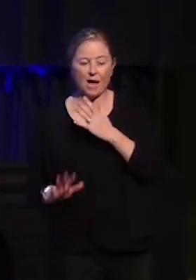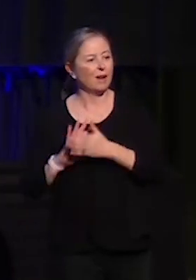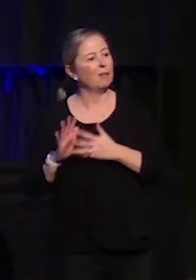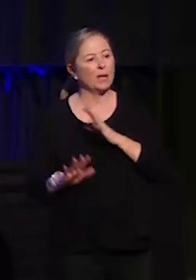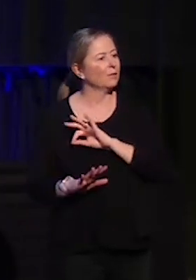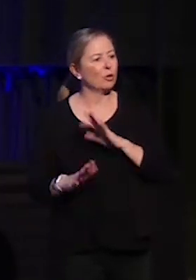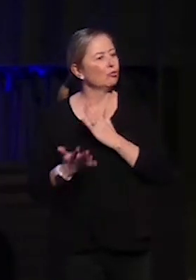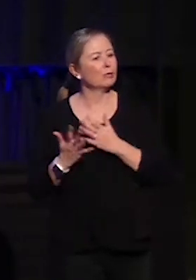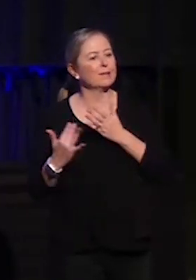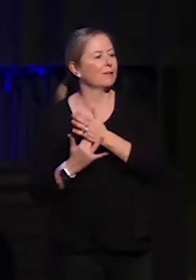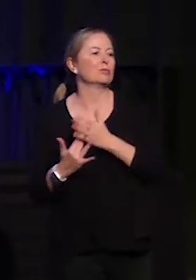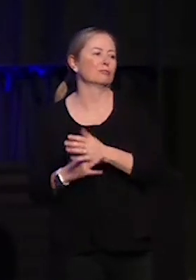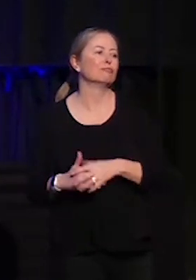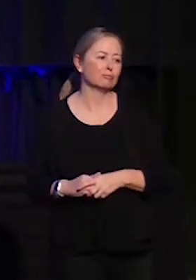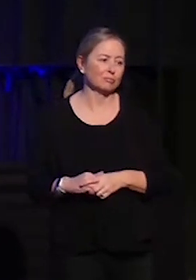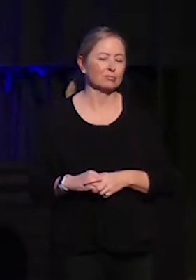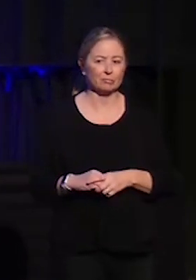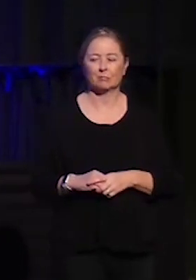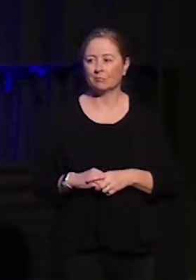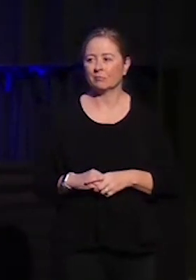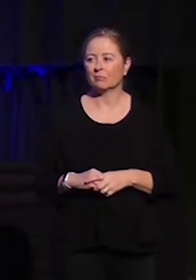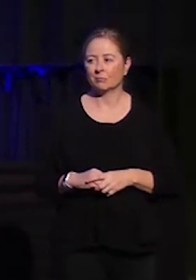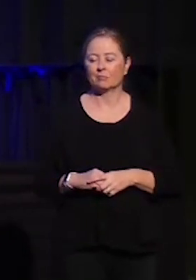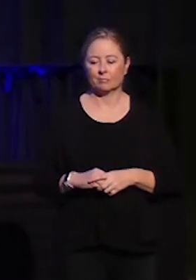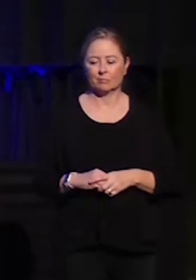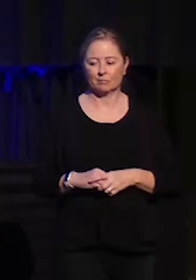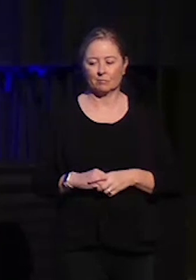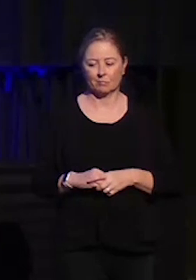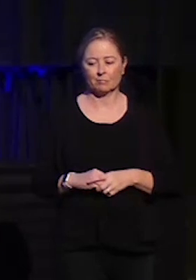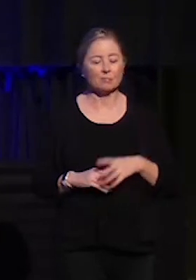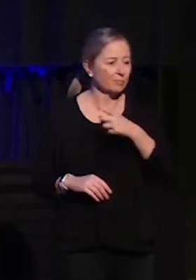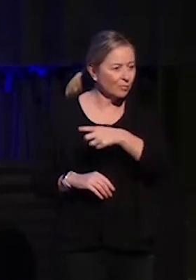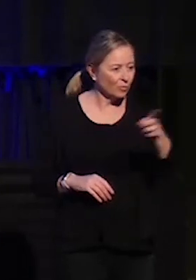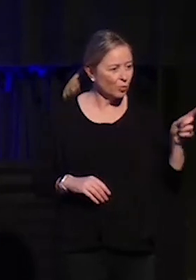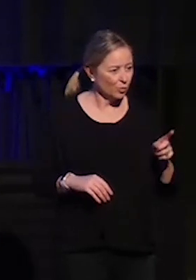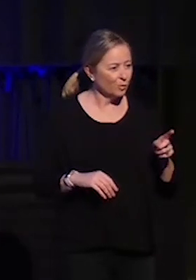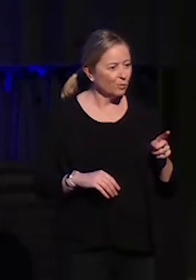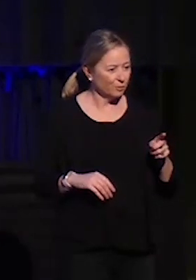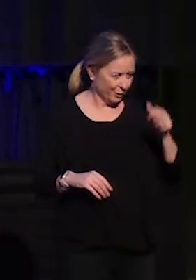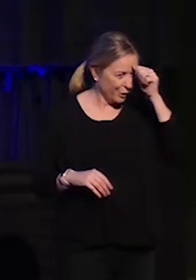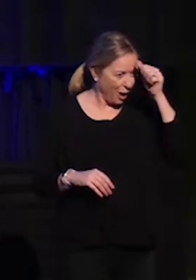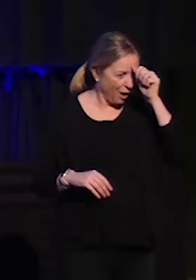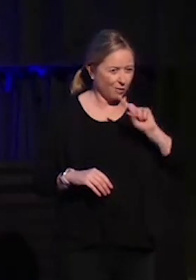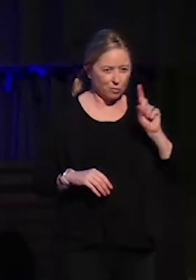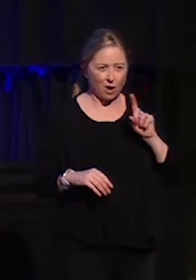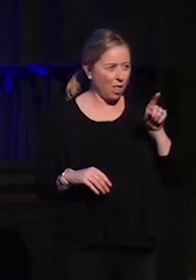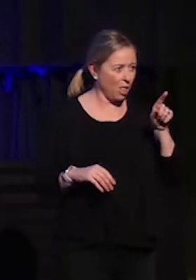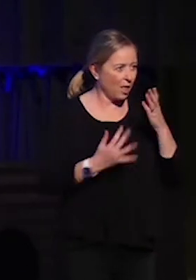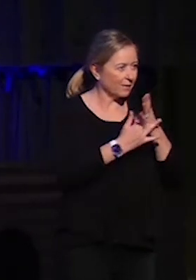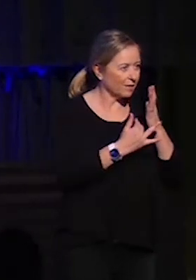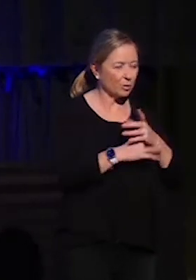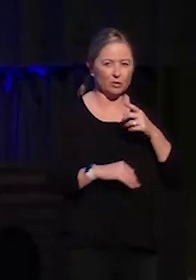not accessible design. Okay, so you are able to tell accessible and non-accessible